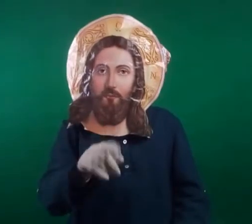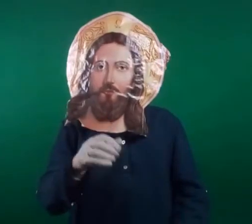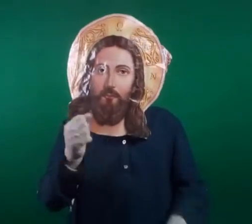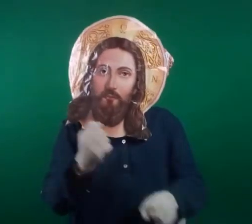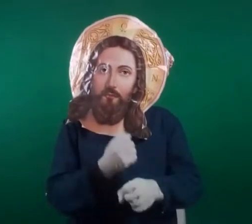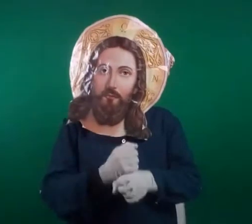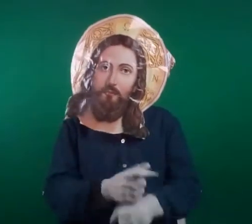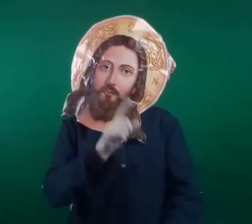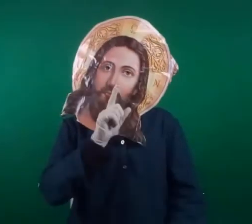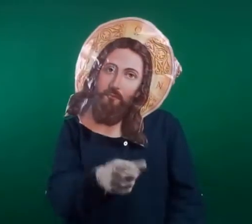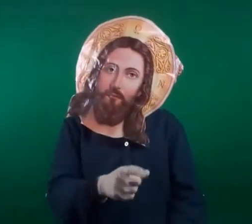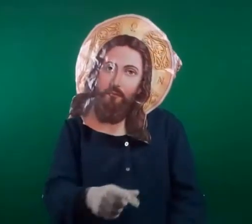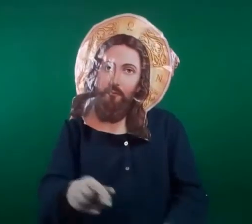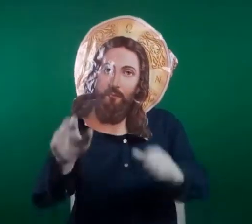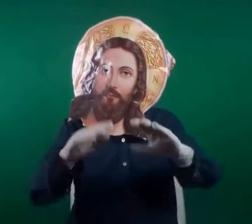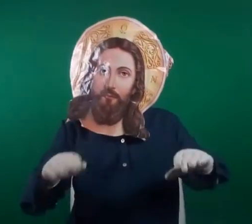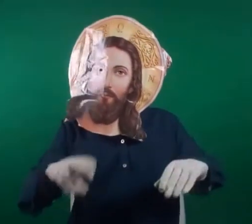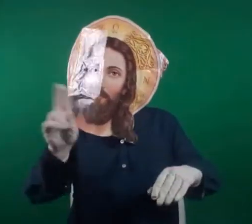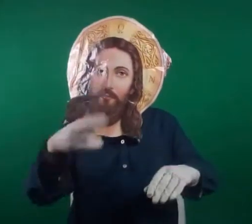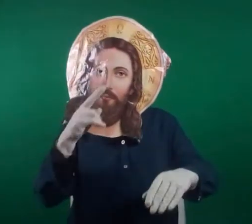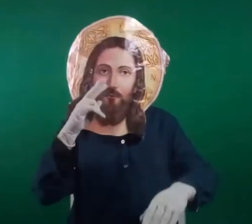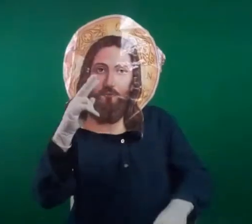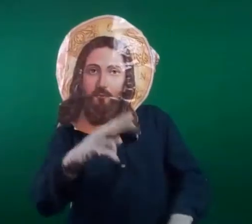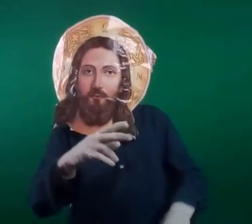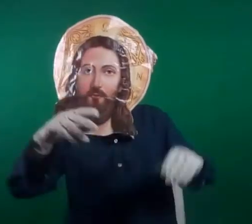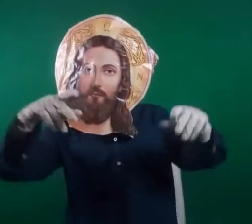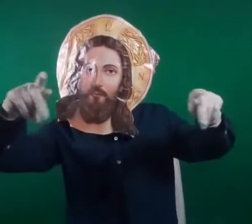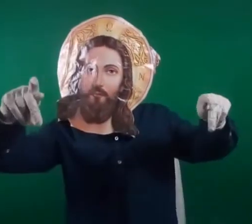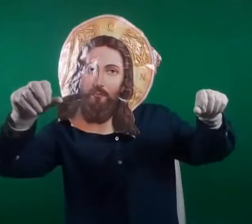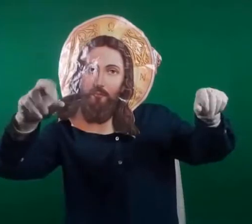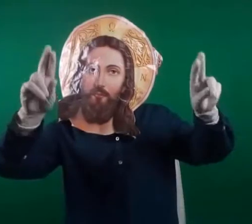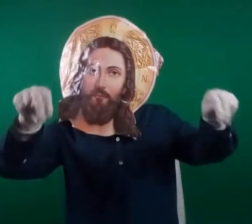ensure that children never get access to pornography.